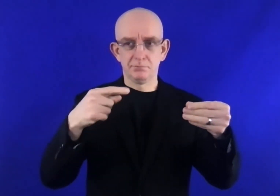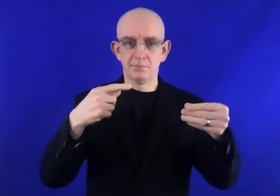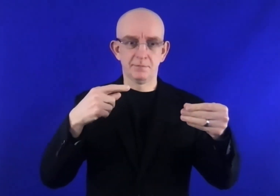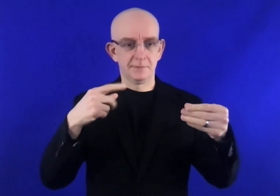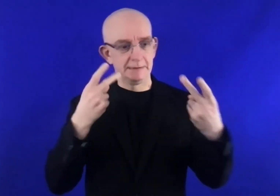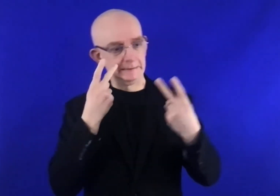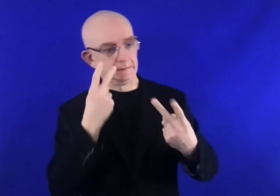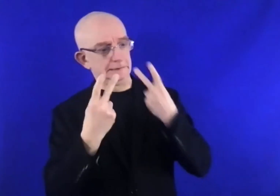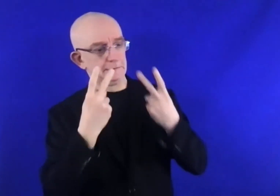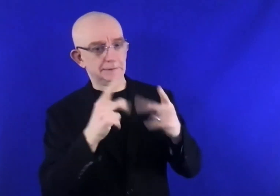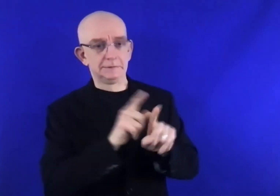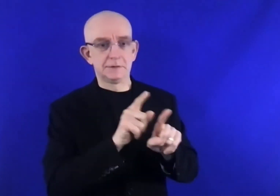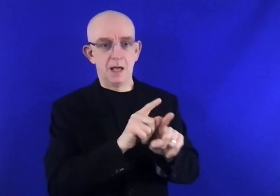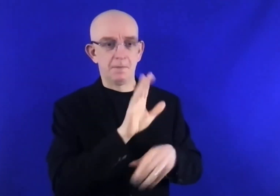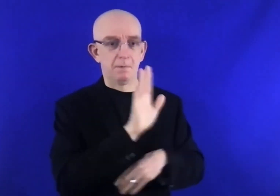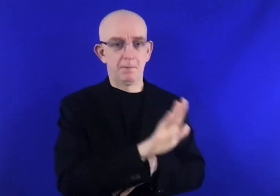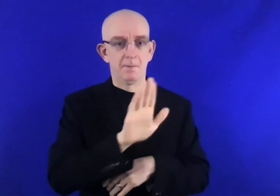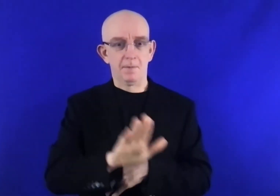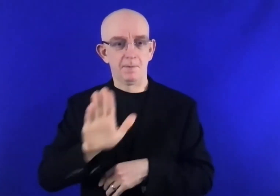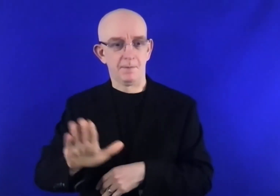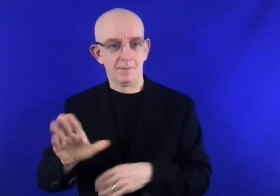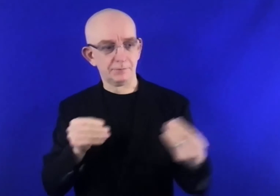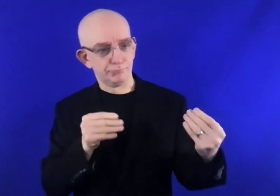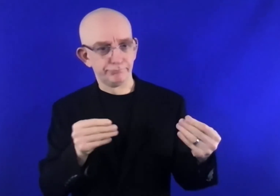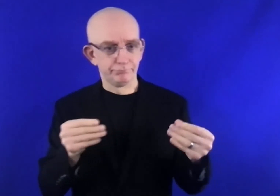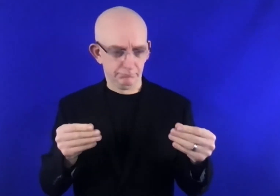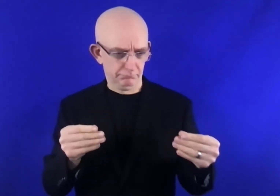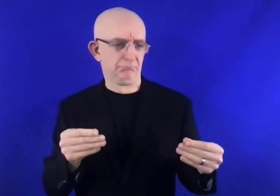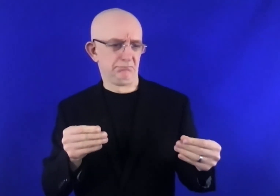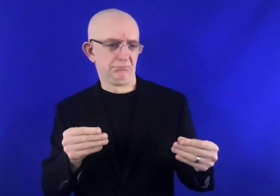to, for the lack of change